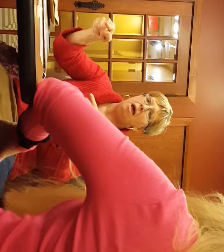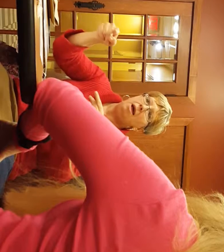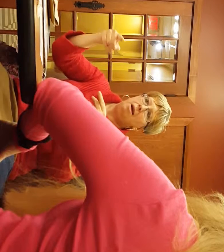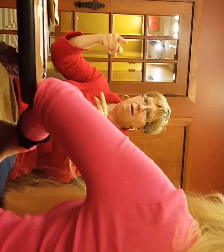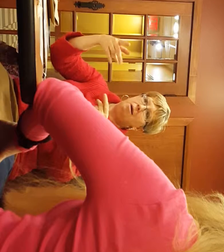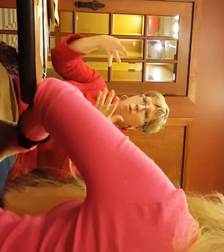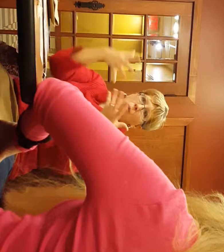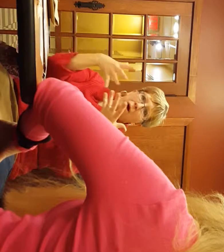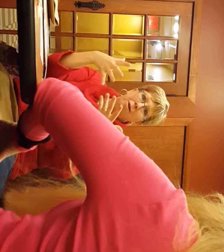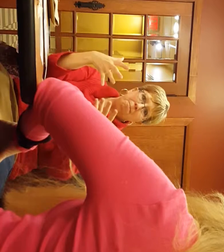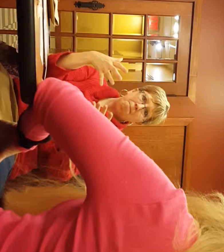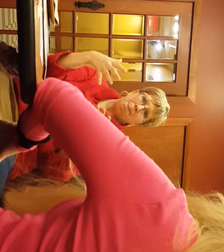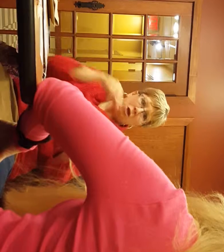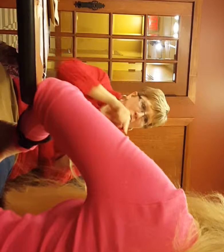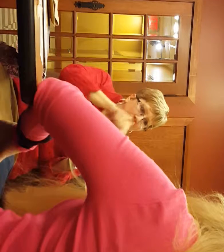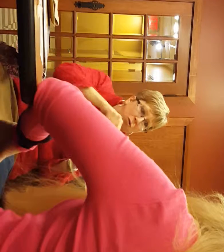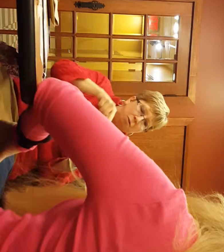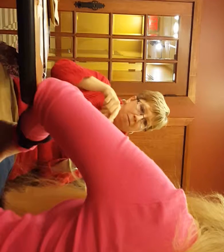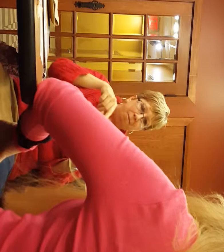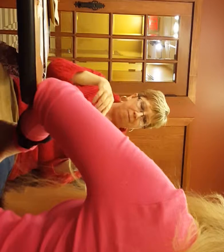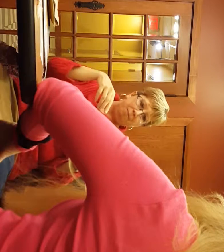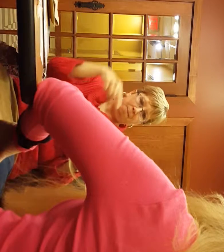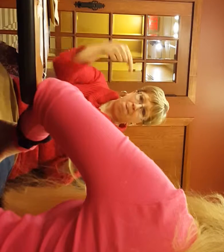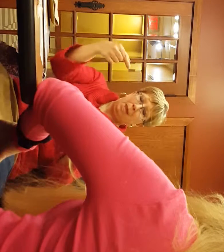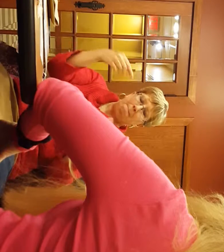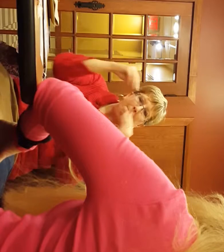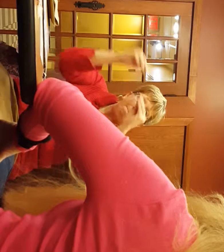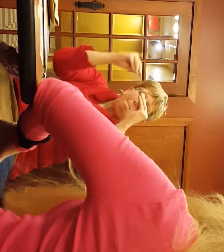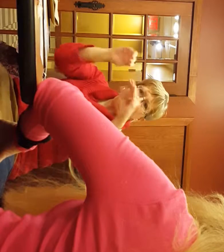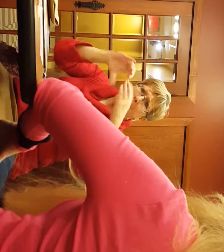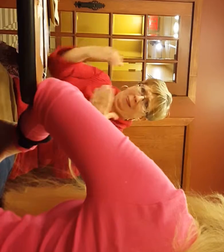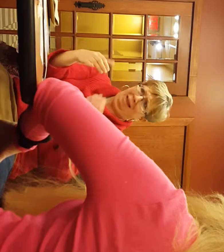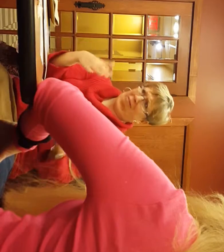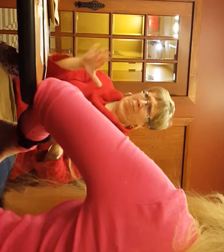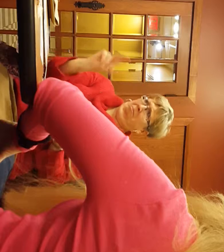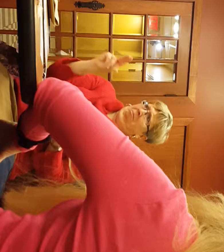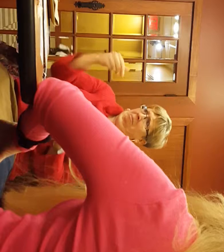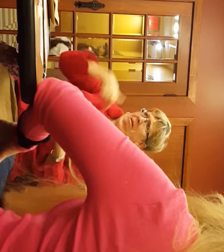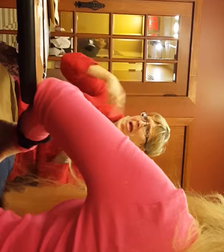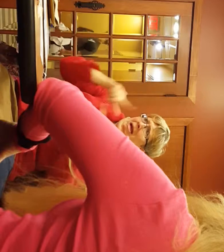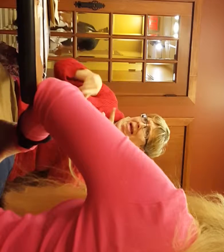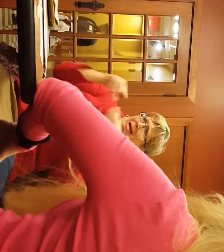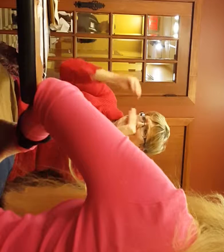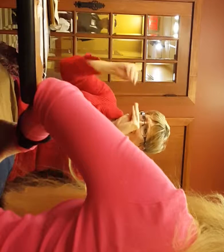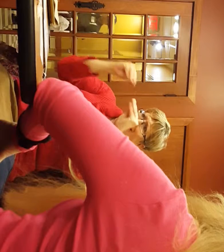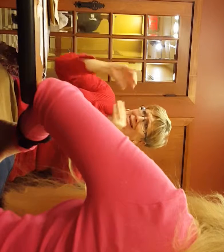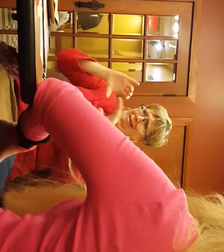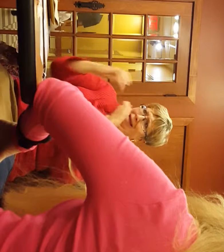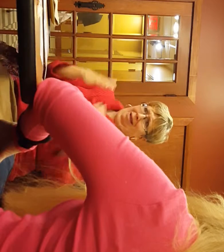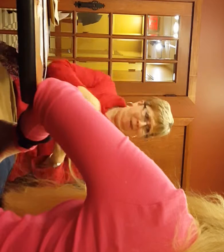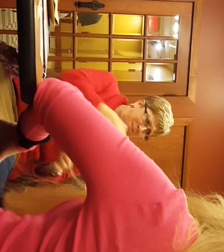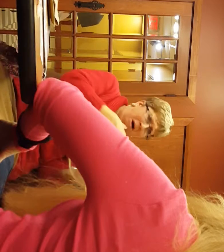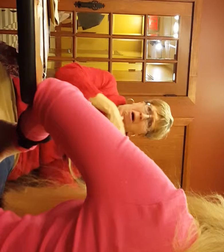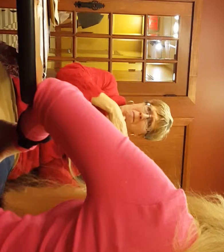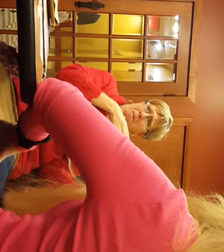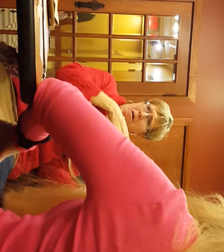was the one my mom did, and it was the first class she ever taught. Yeah. I can't do that. So I went on YouTube and I watched a couple videos, and I thought,